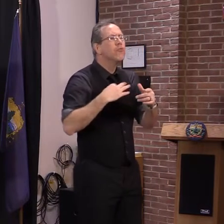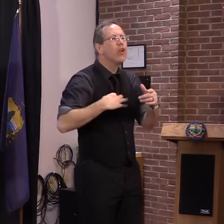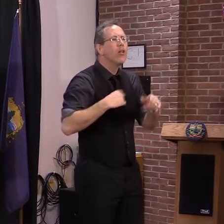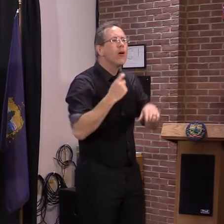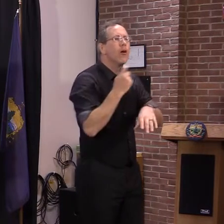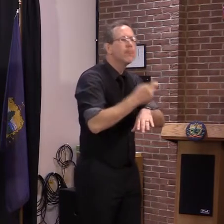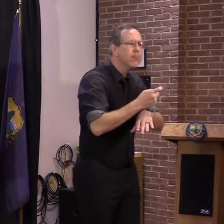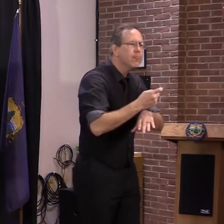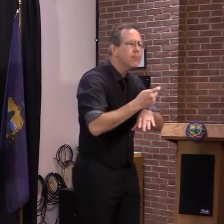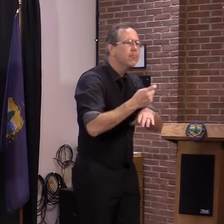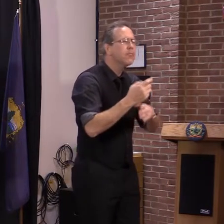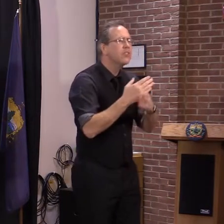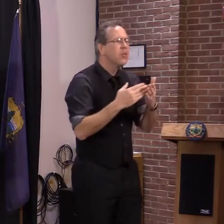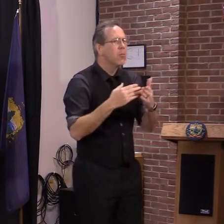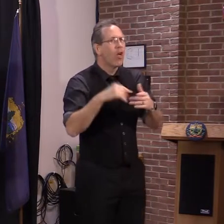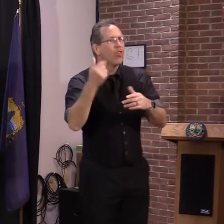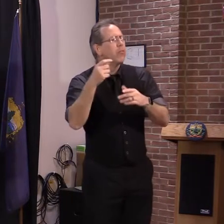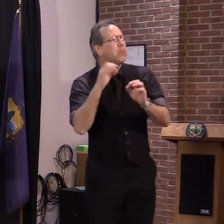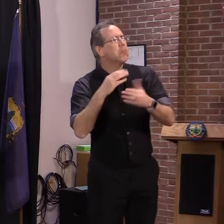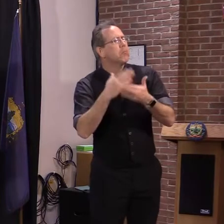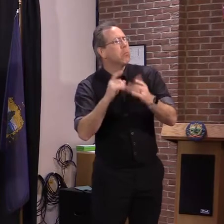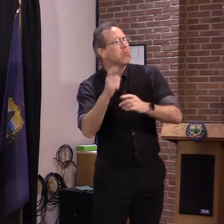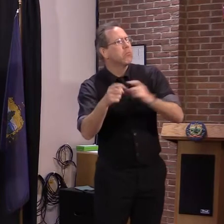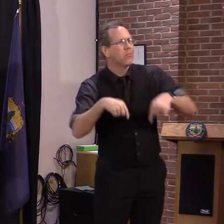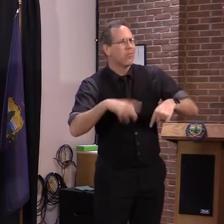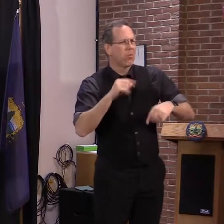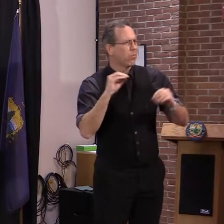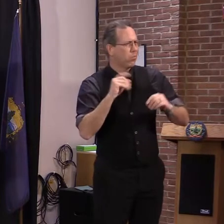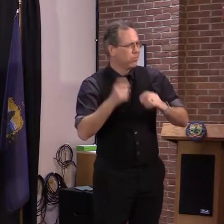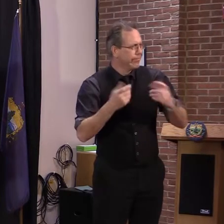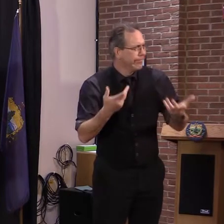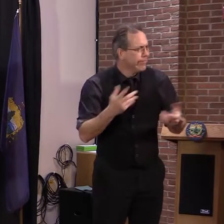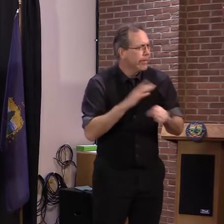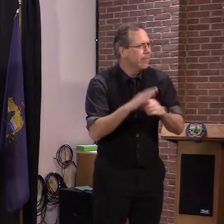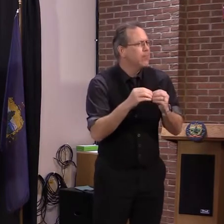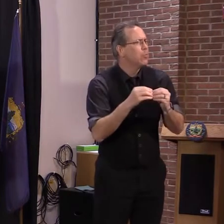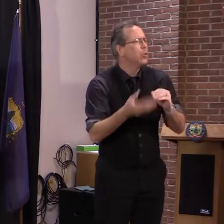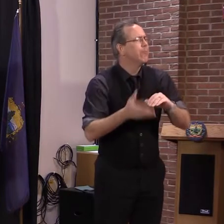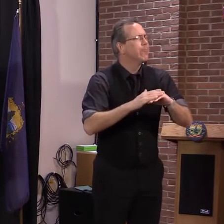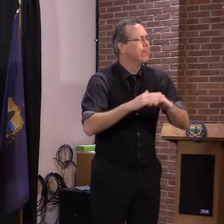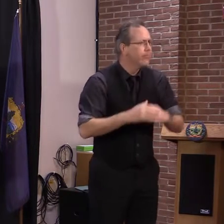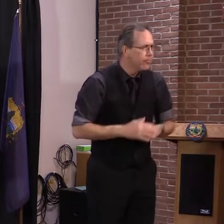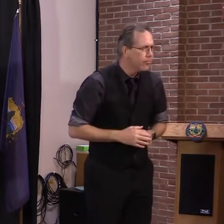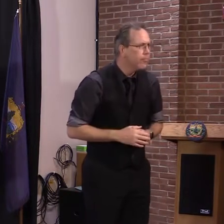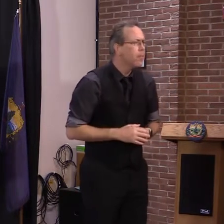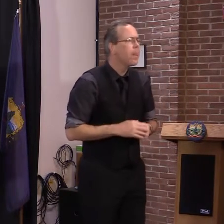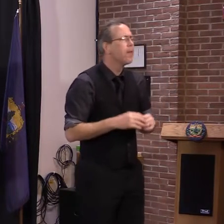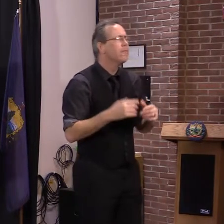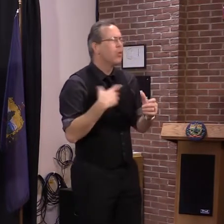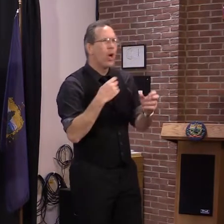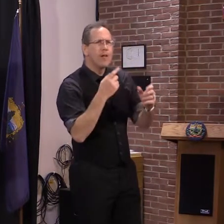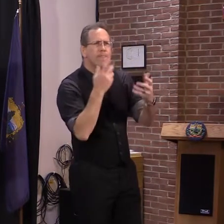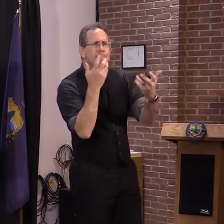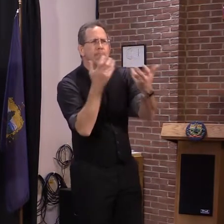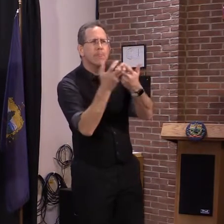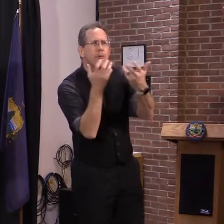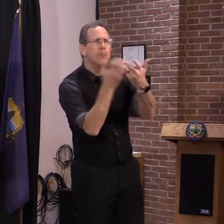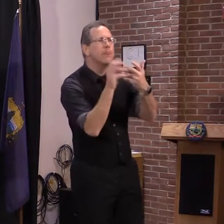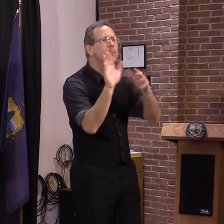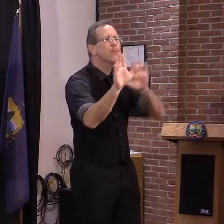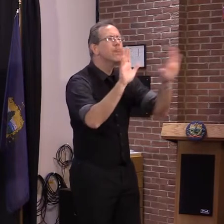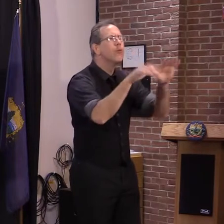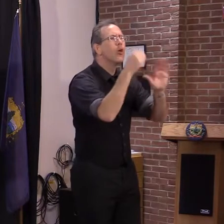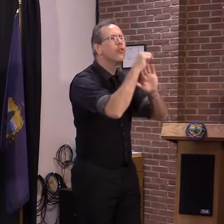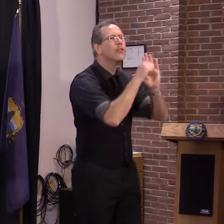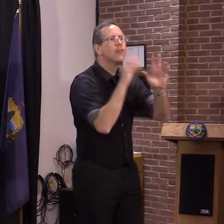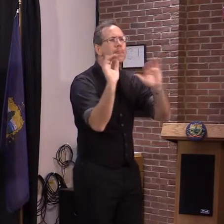By offering this modest expansion of the thresholds, we would be more in line with other states and reduce the tax burden on an estimated 25,000